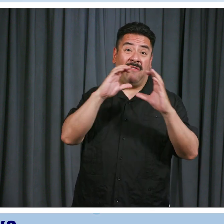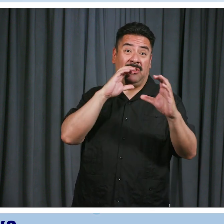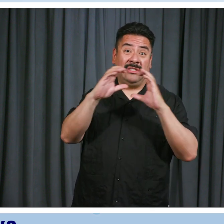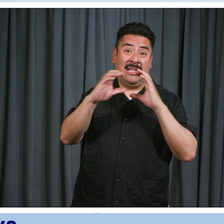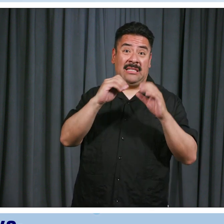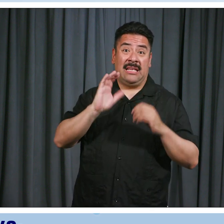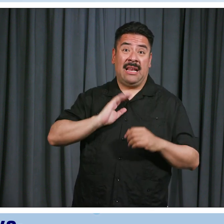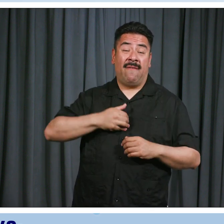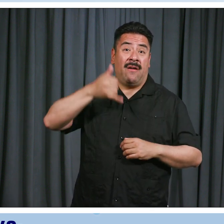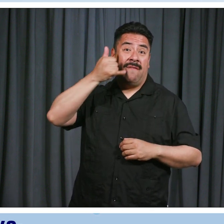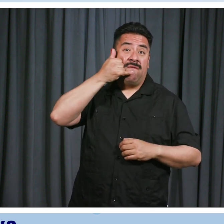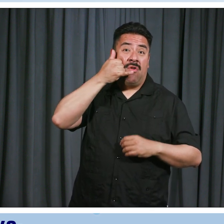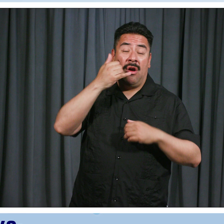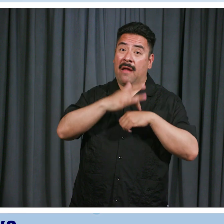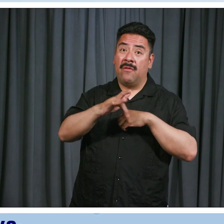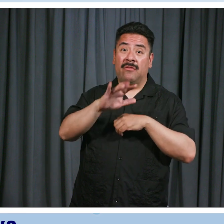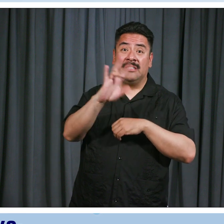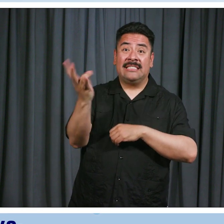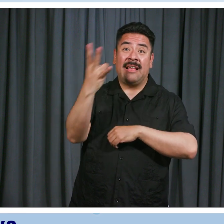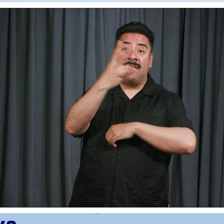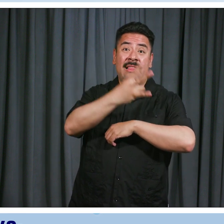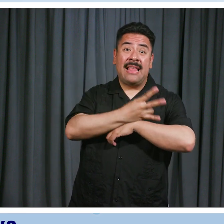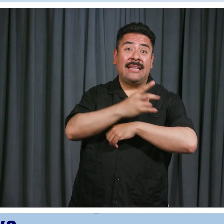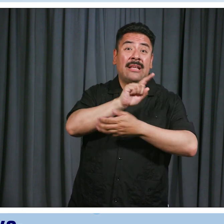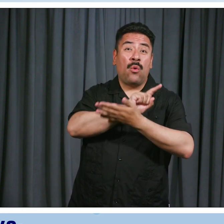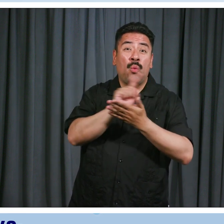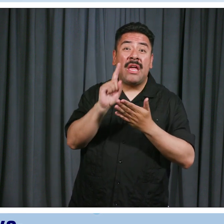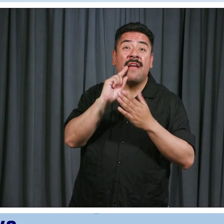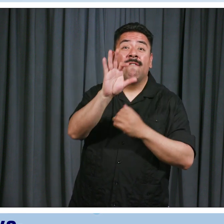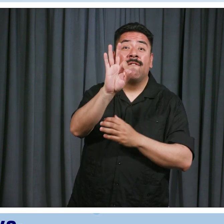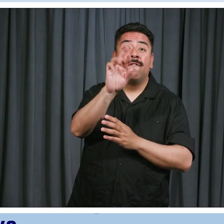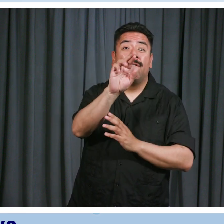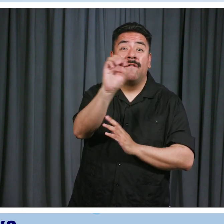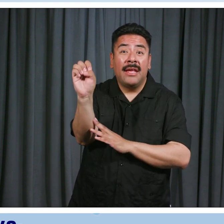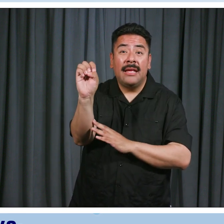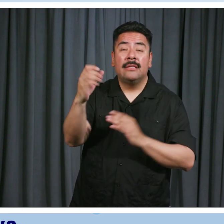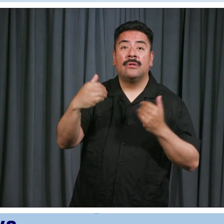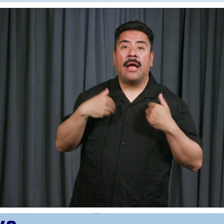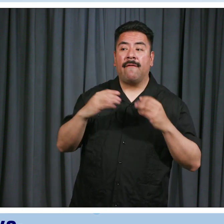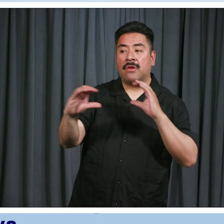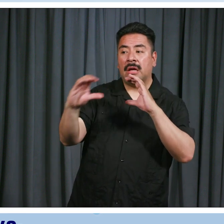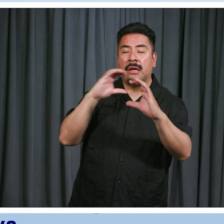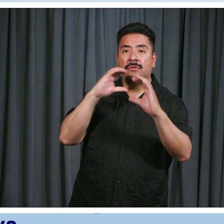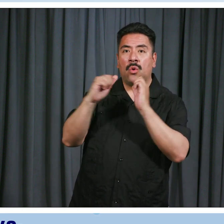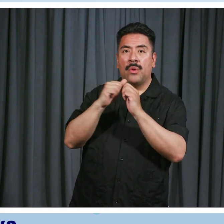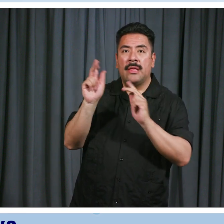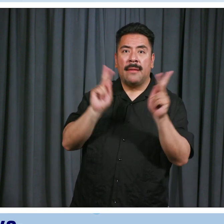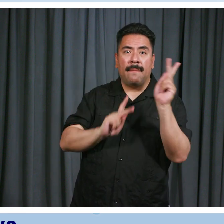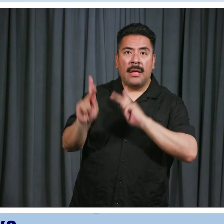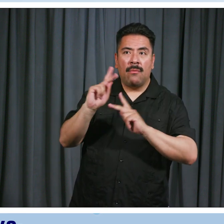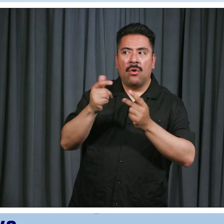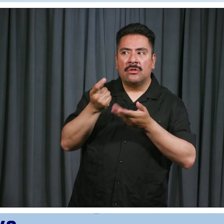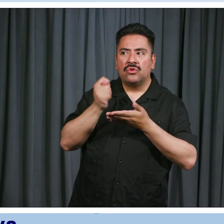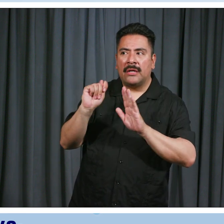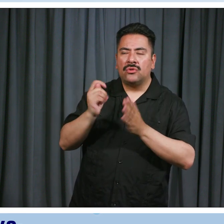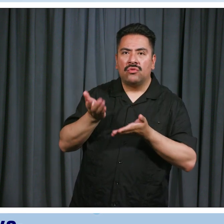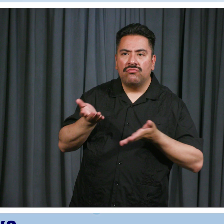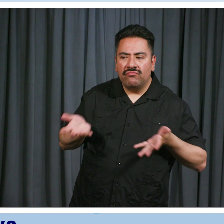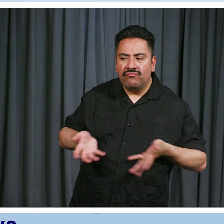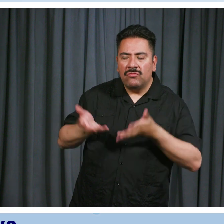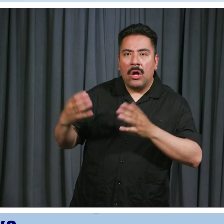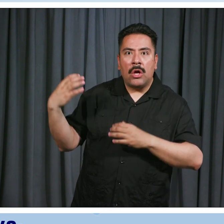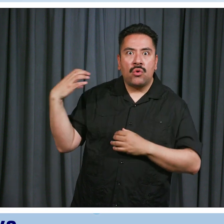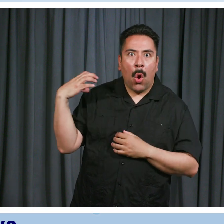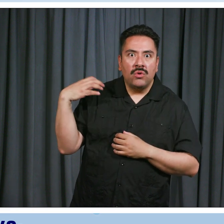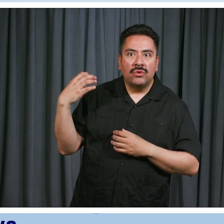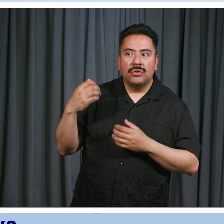is available 7 days a week for free to have these conversations with individuals and kind of coach them through outcomes,